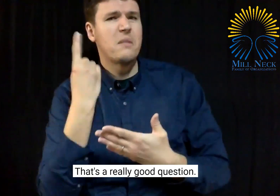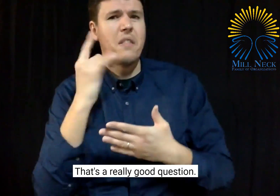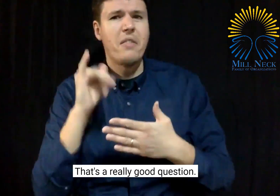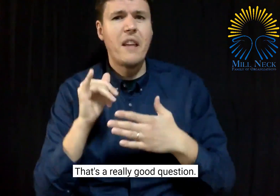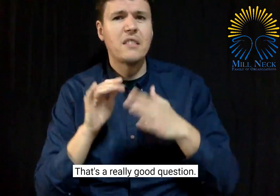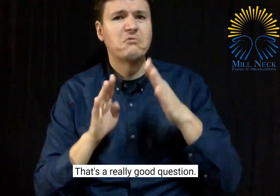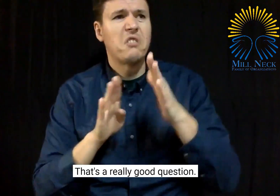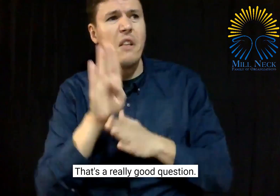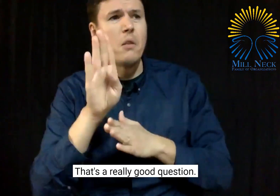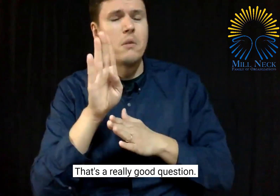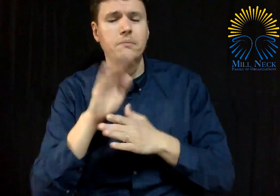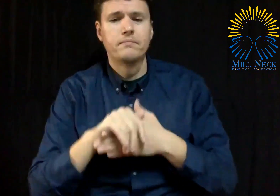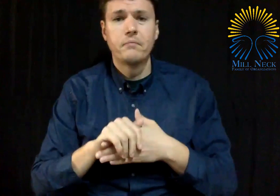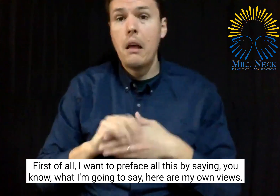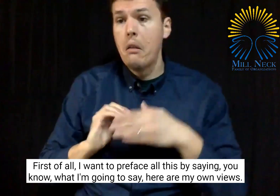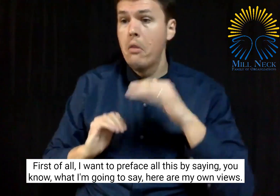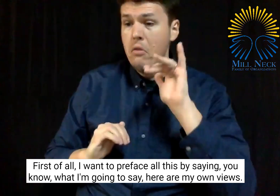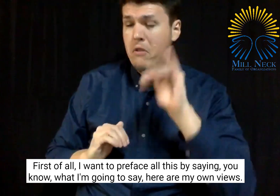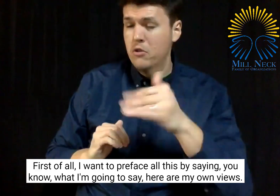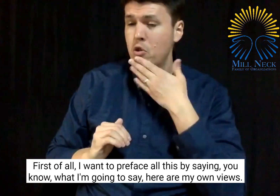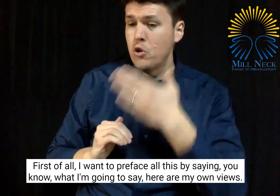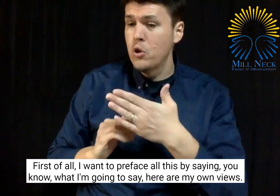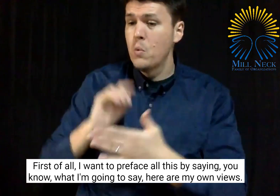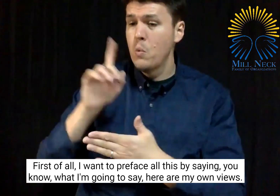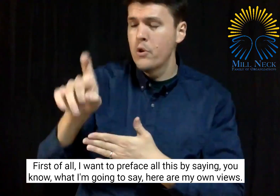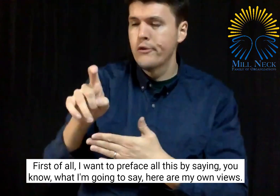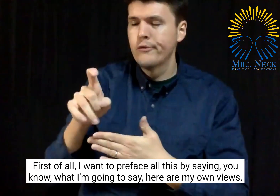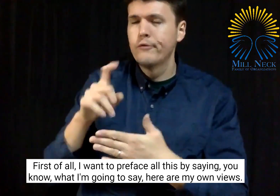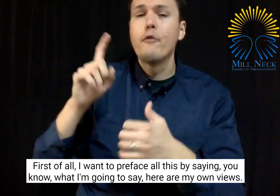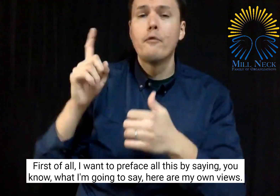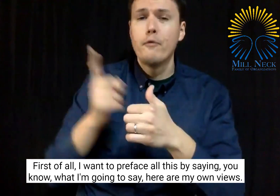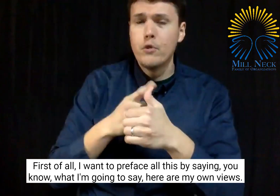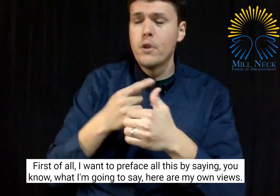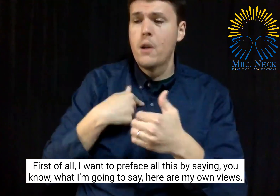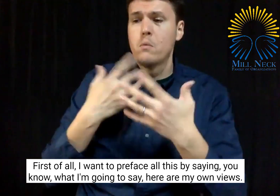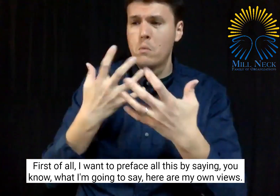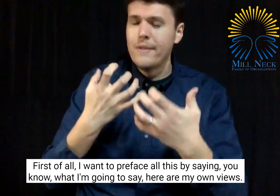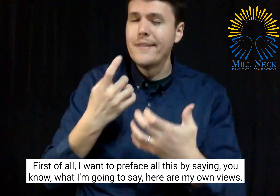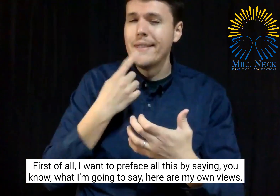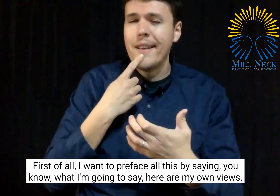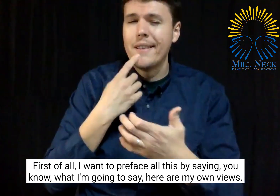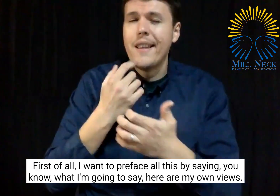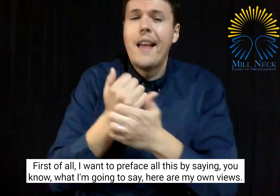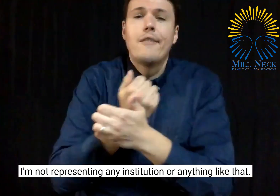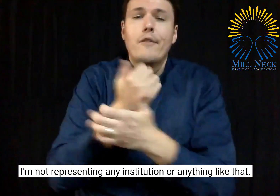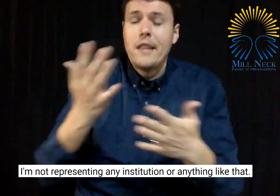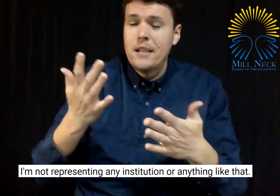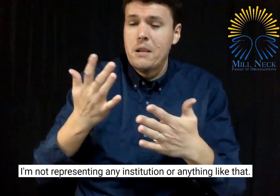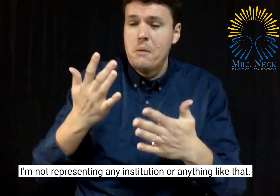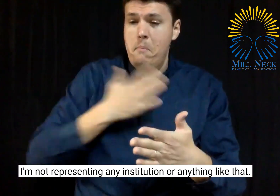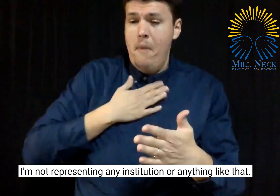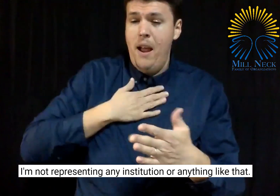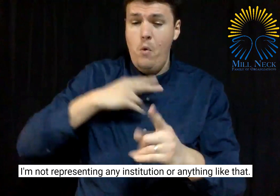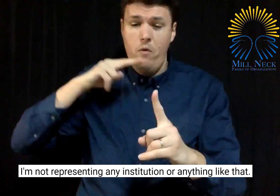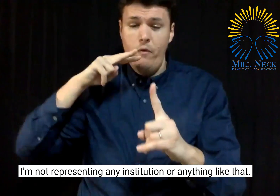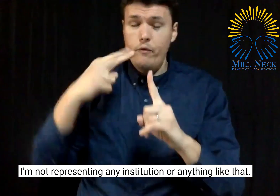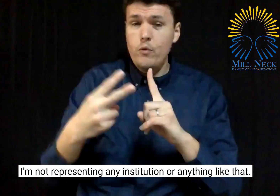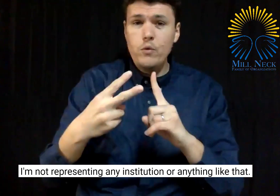good question. So first of all, I want to preface all of this by saying, what I'm going to say here are my own views. I'm not representing any institution or anything like